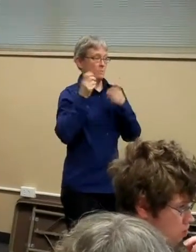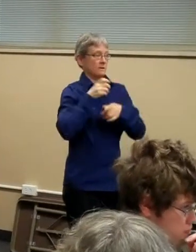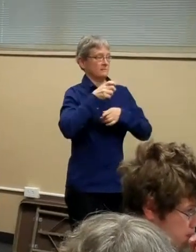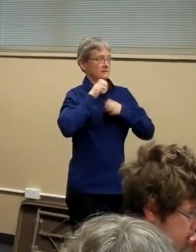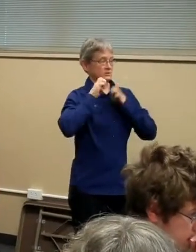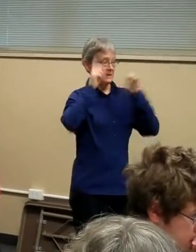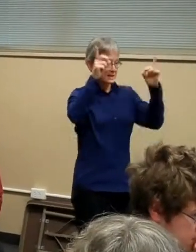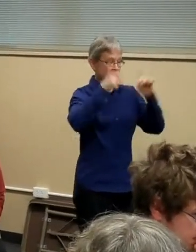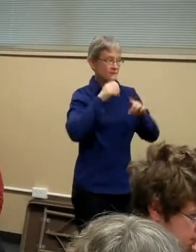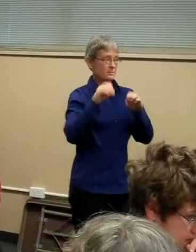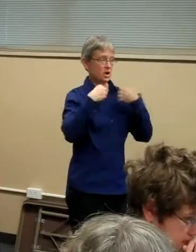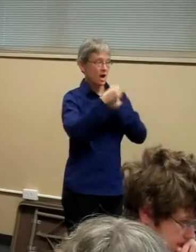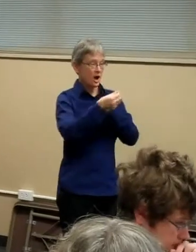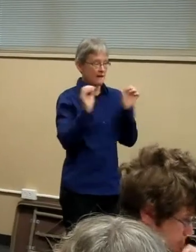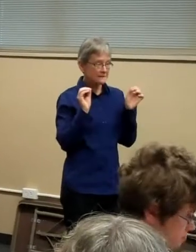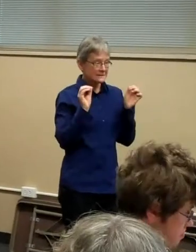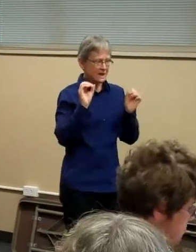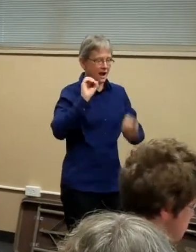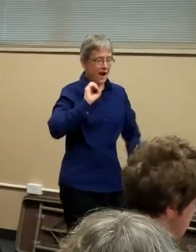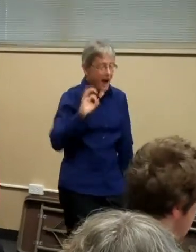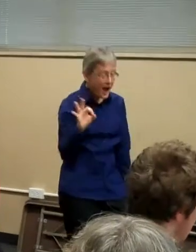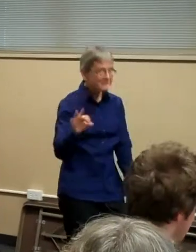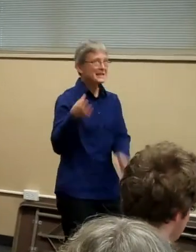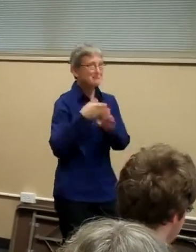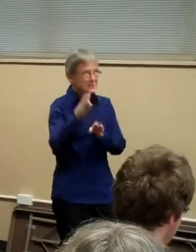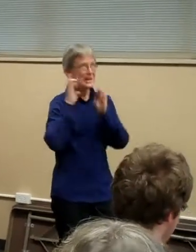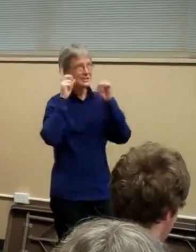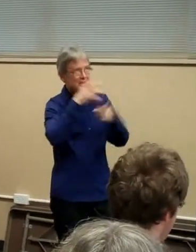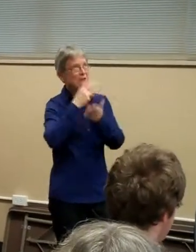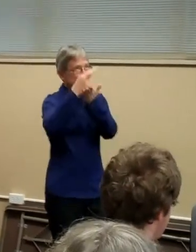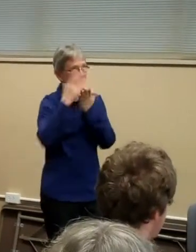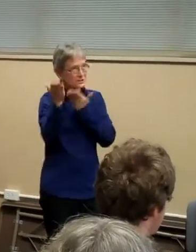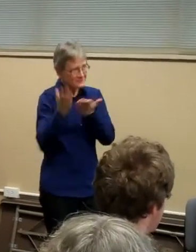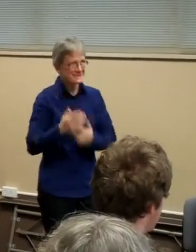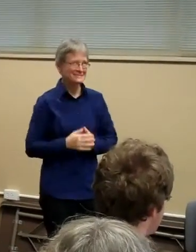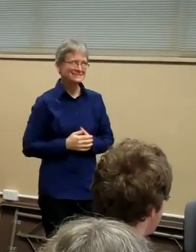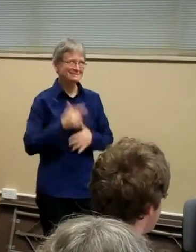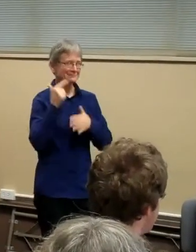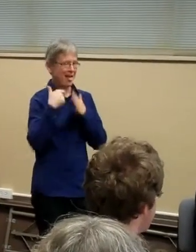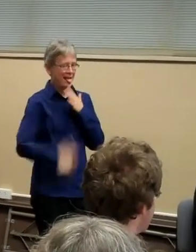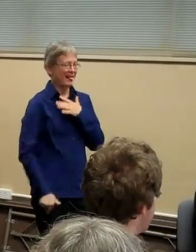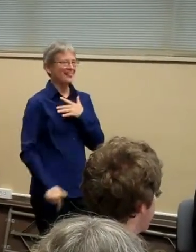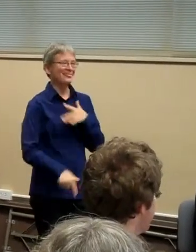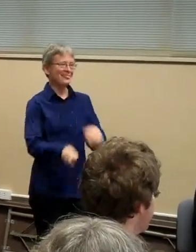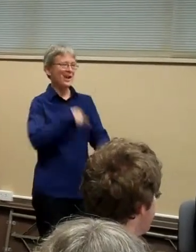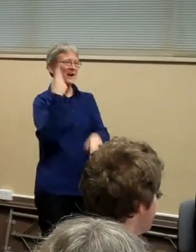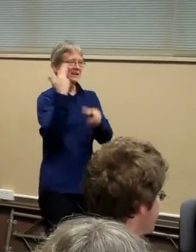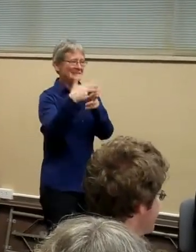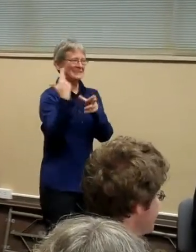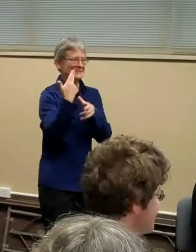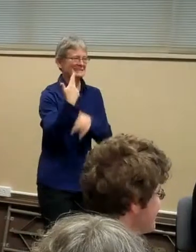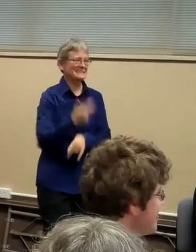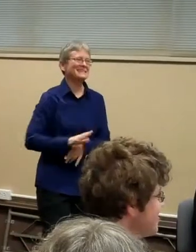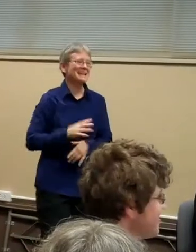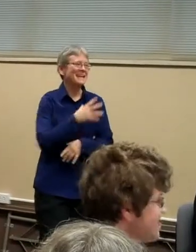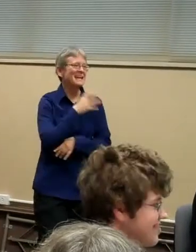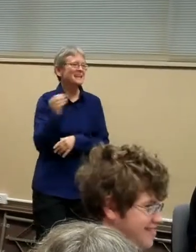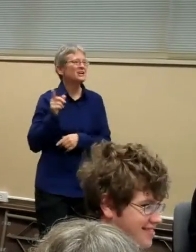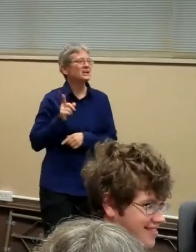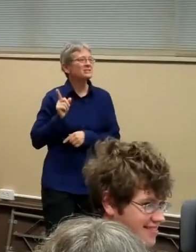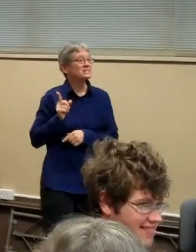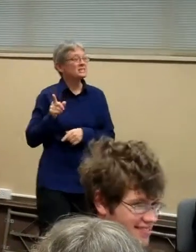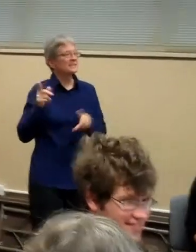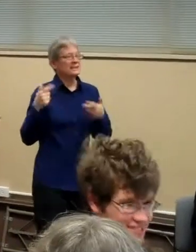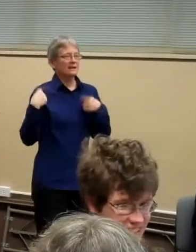from the Office, Special Education and Rehabilitative Services. So Sue